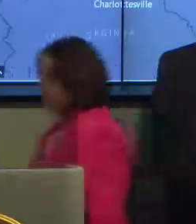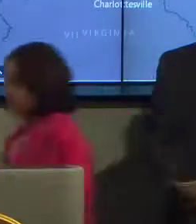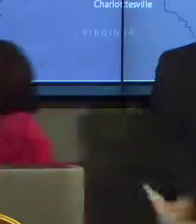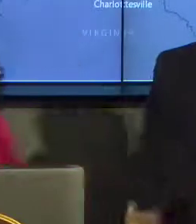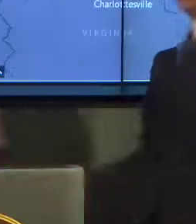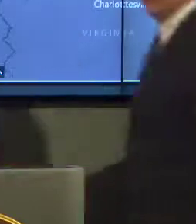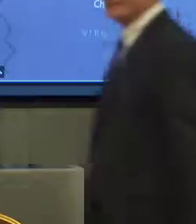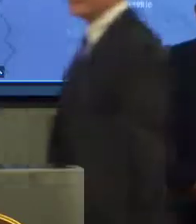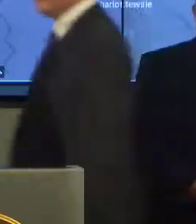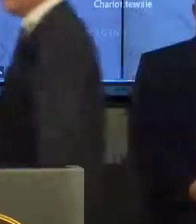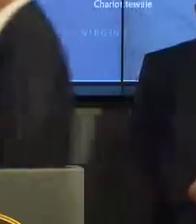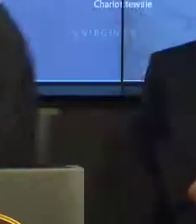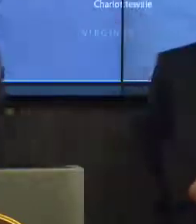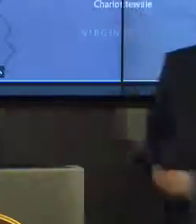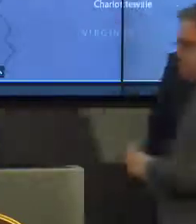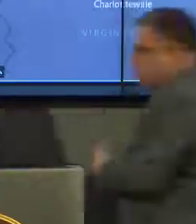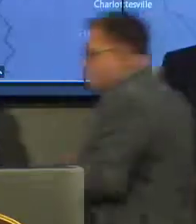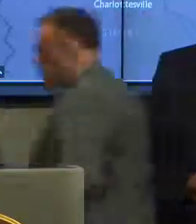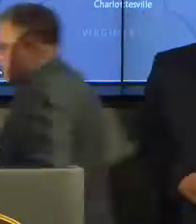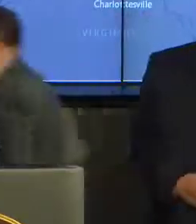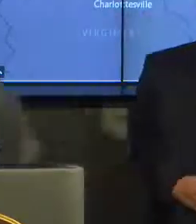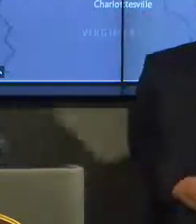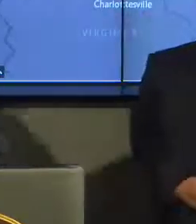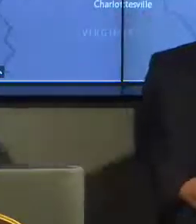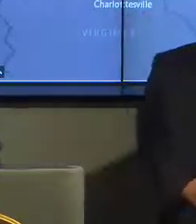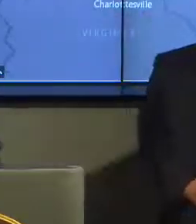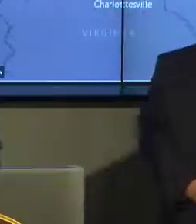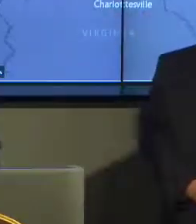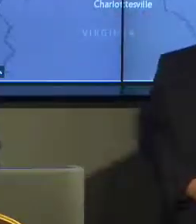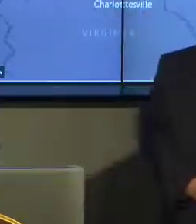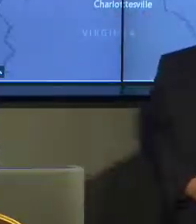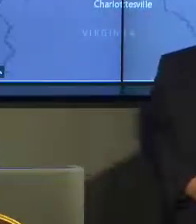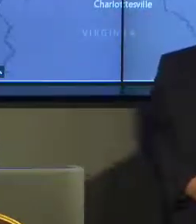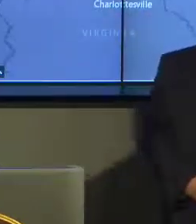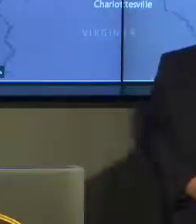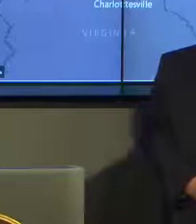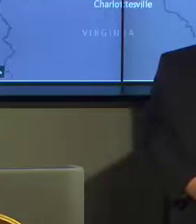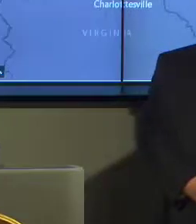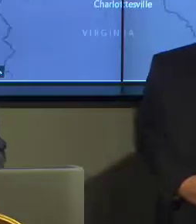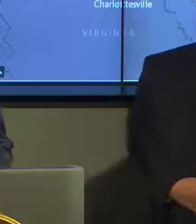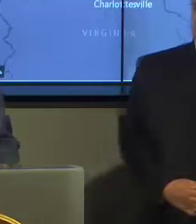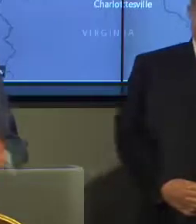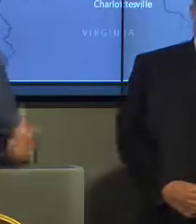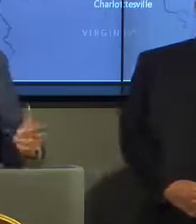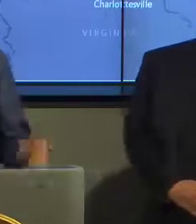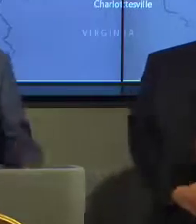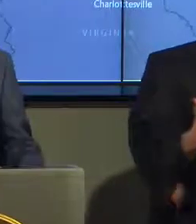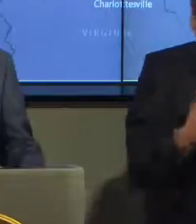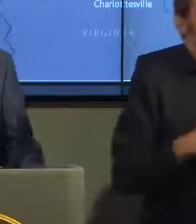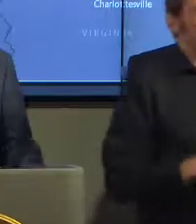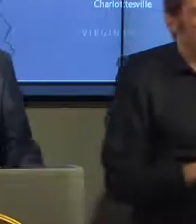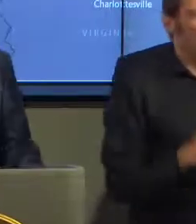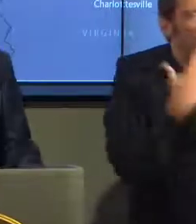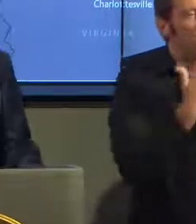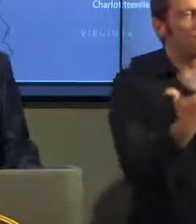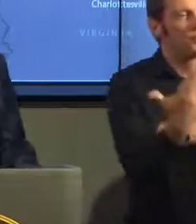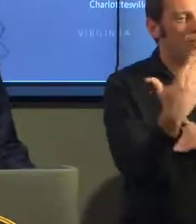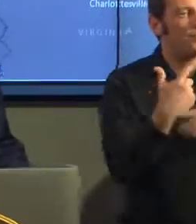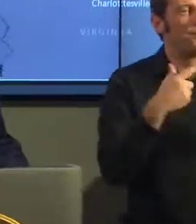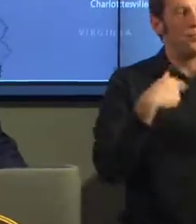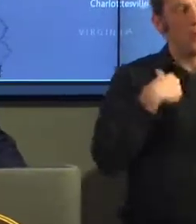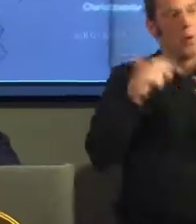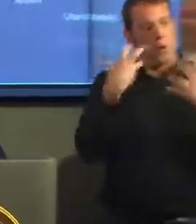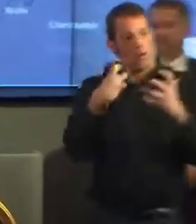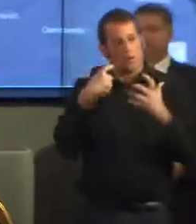Thanks for being here. Before I recognize everyone, I want to recognize the local EMS